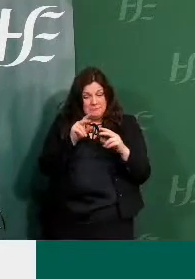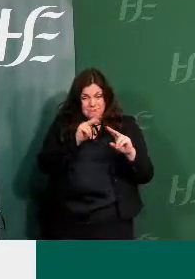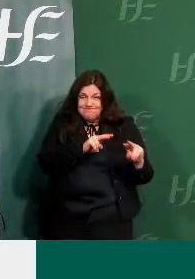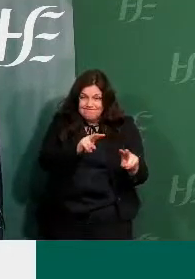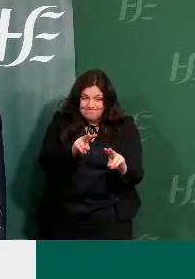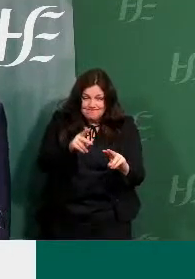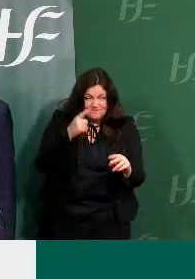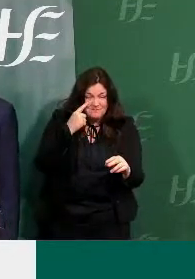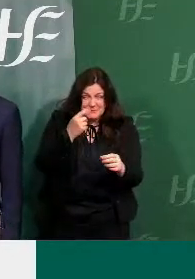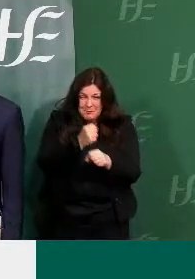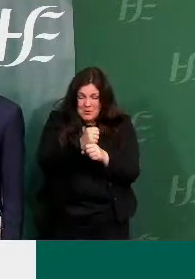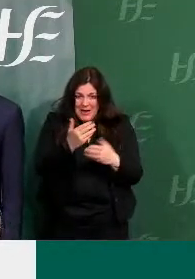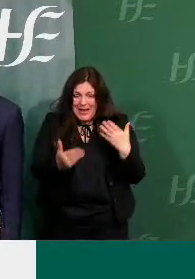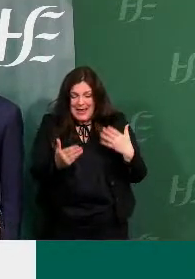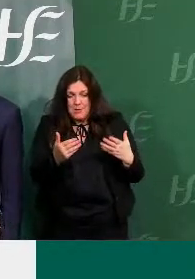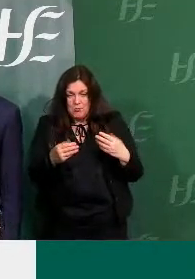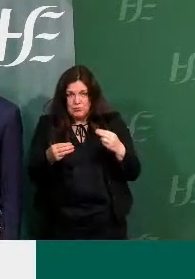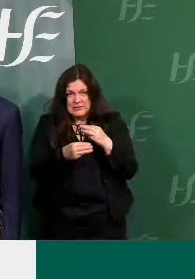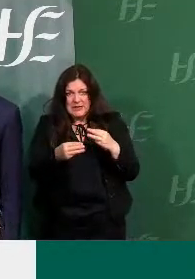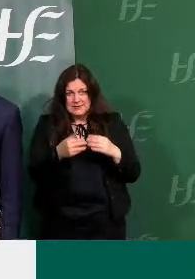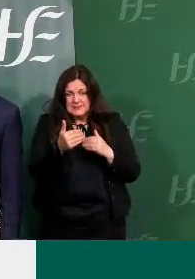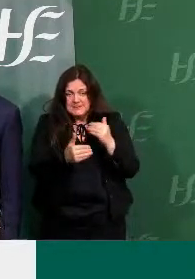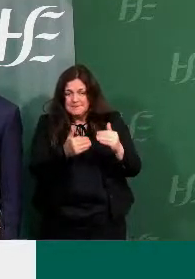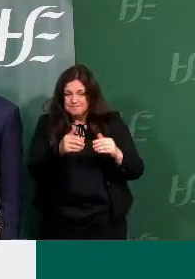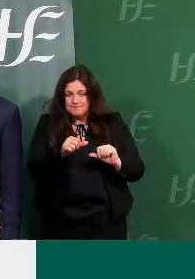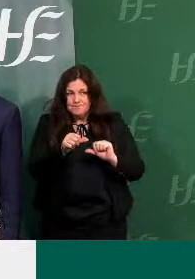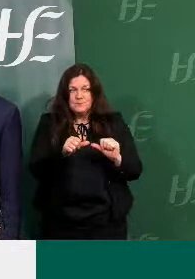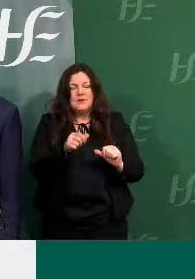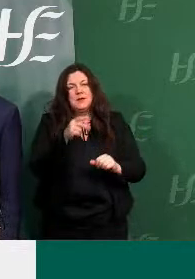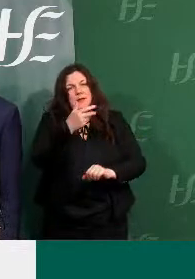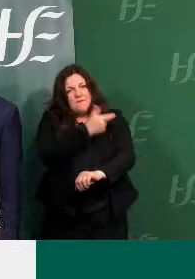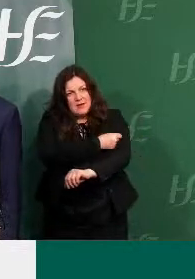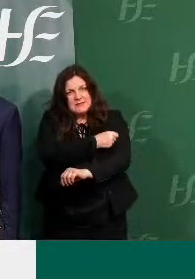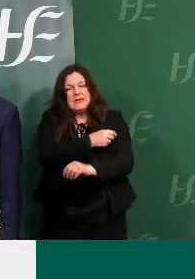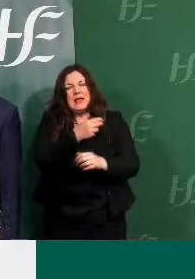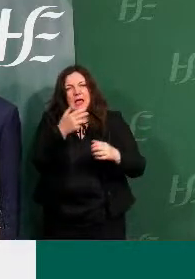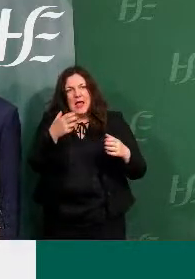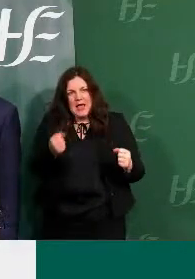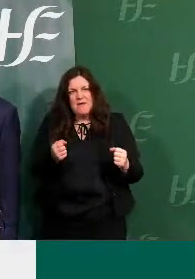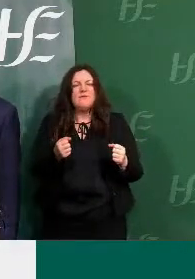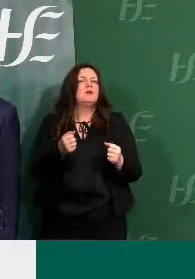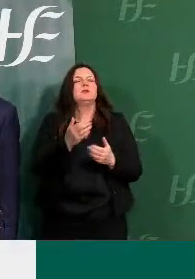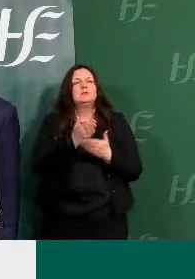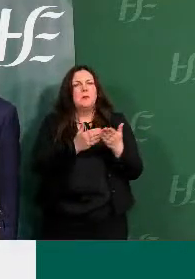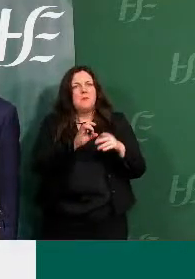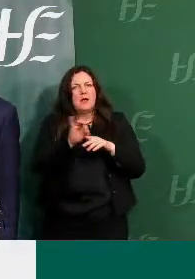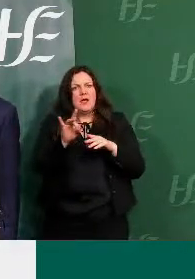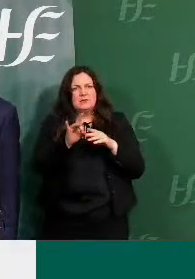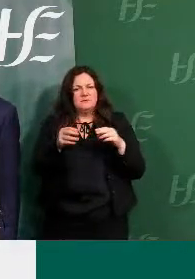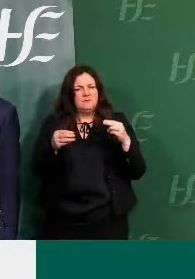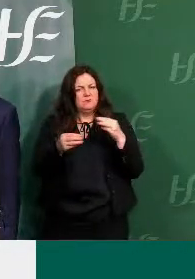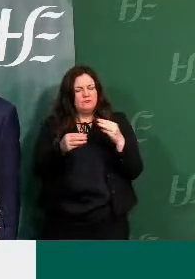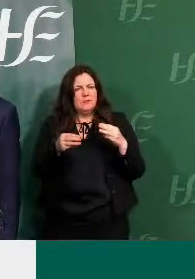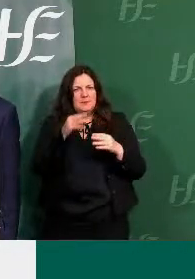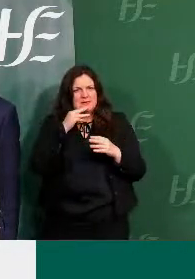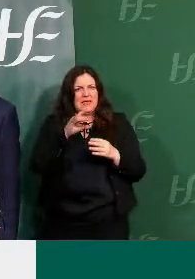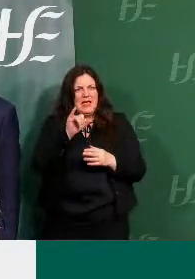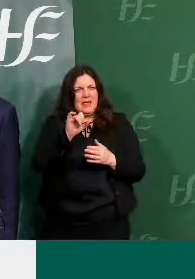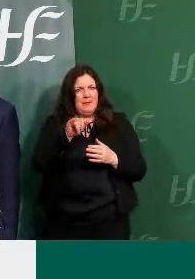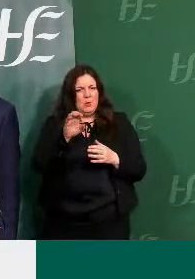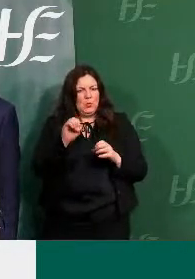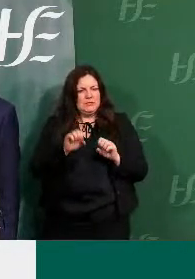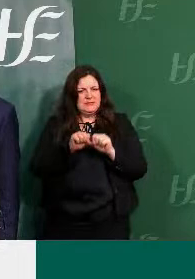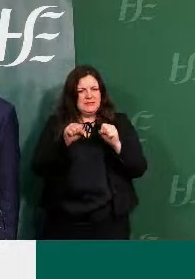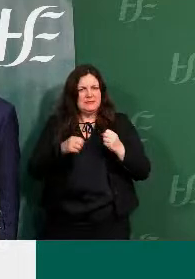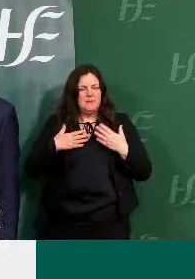trend is that the vaccine, there's certainly the impact of these vaccines, their ability to induce an immune response with